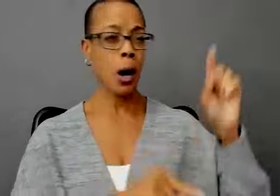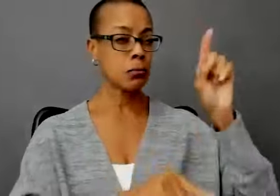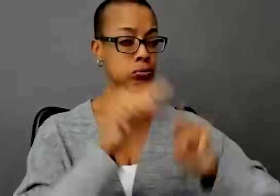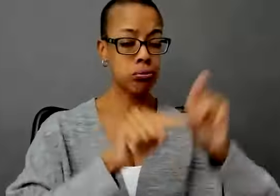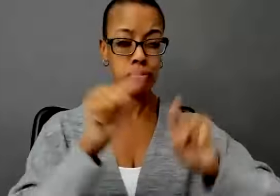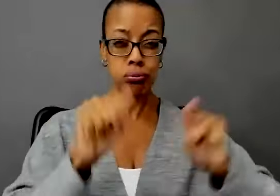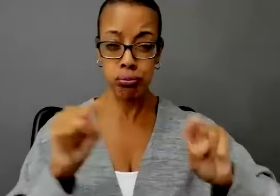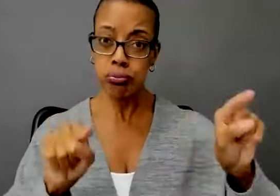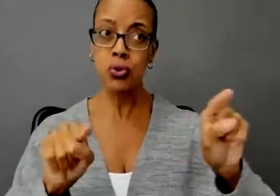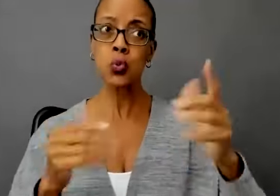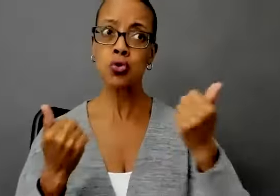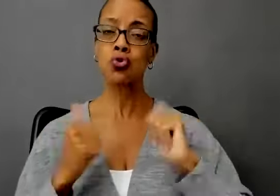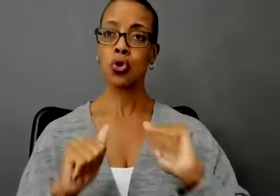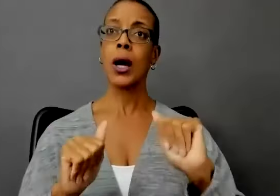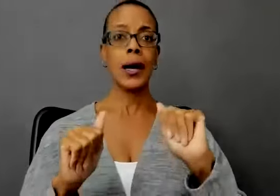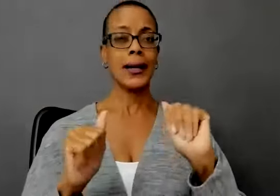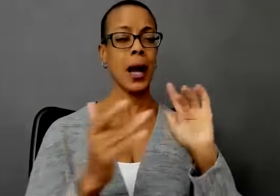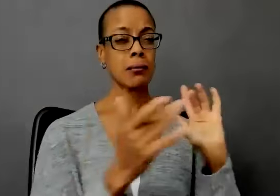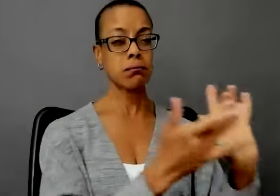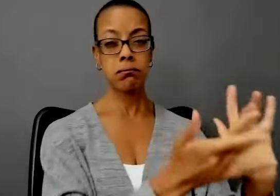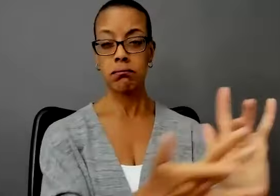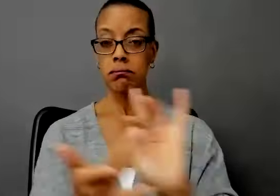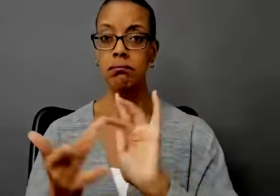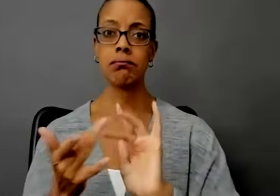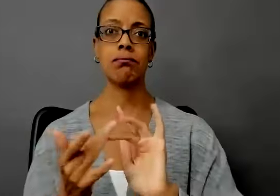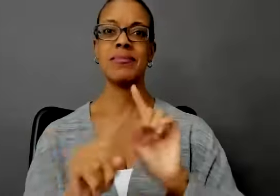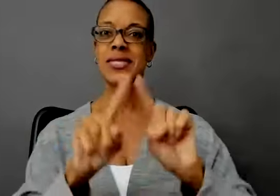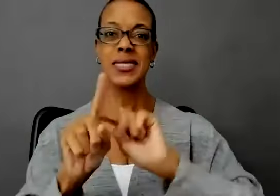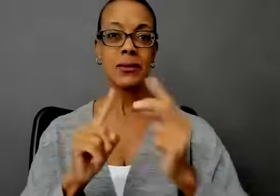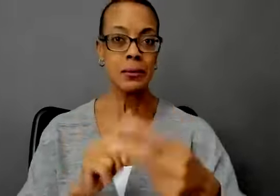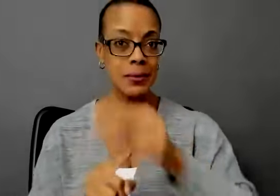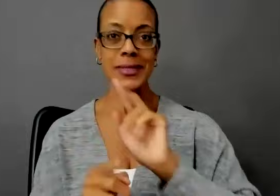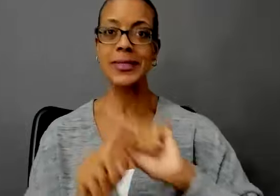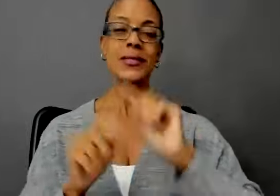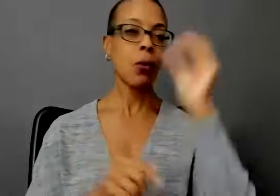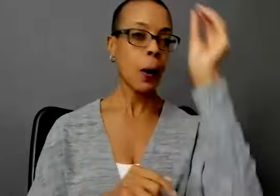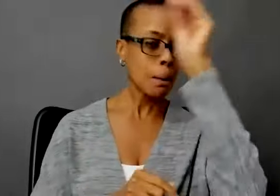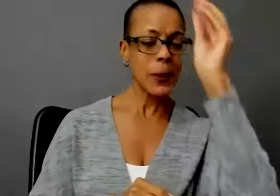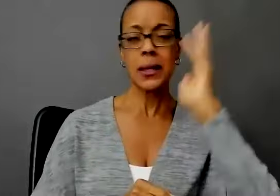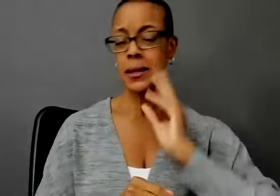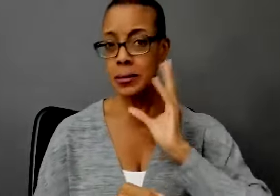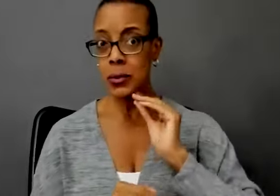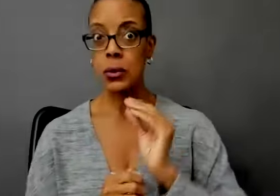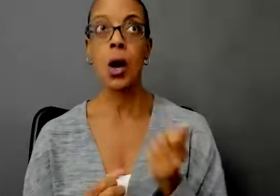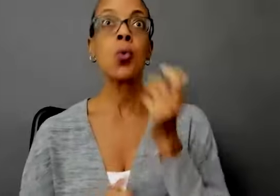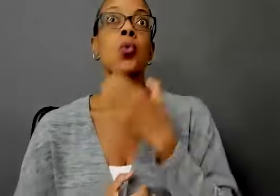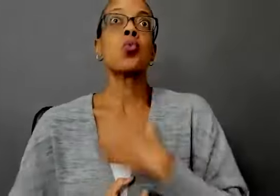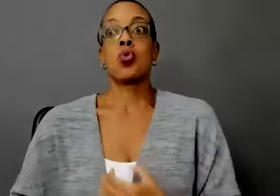to, you know, reach out and hear from people. And there's so many more people that I wish we could have reached, but because